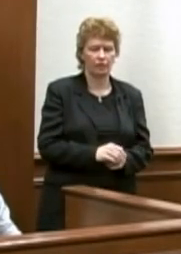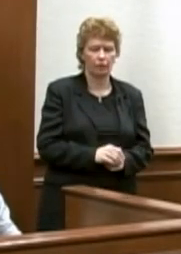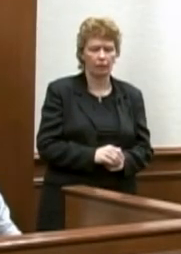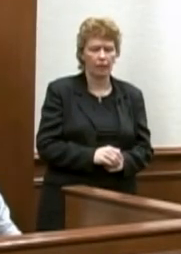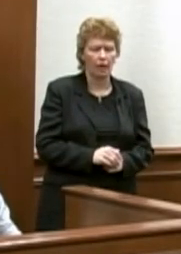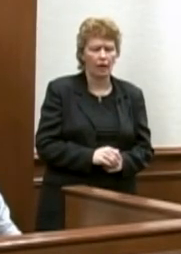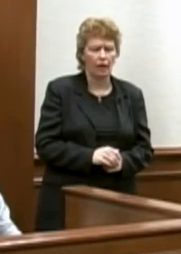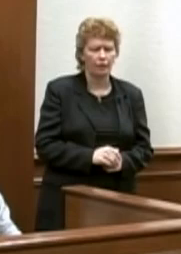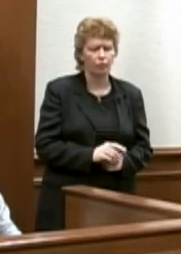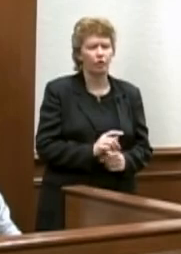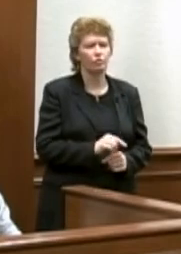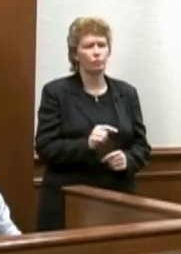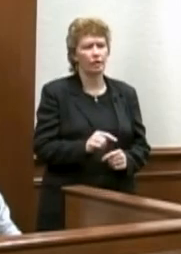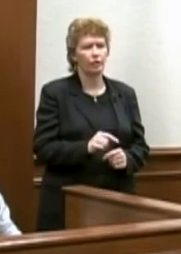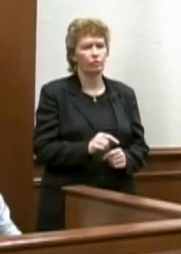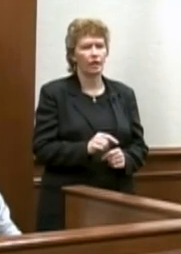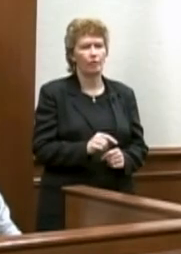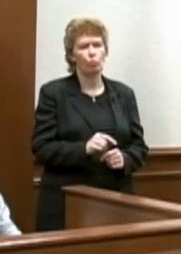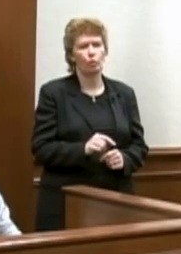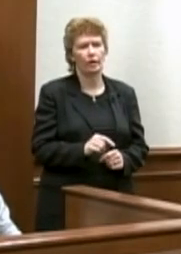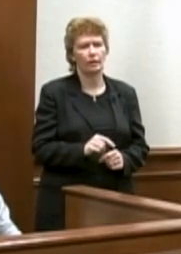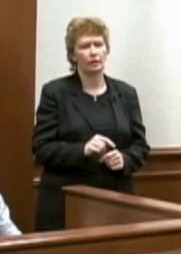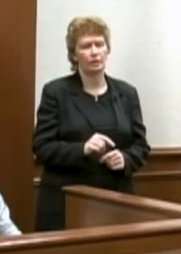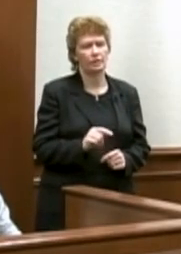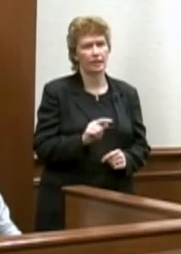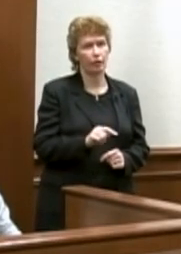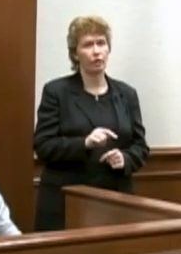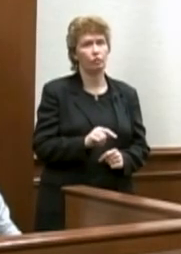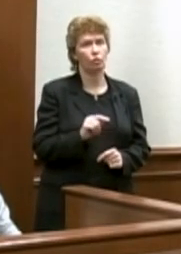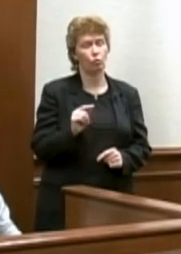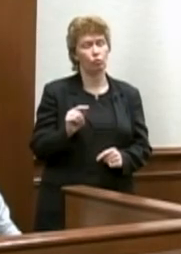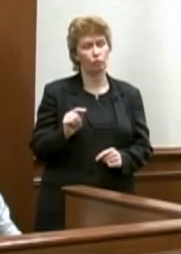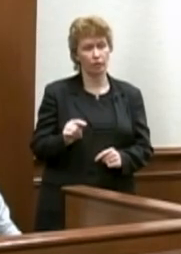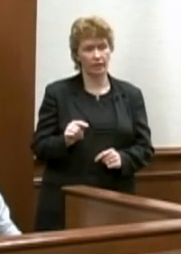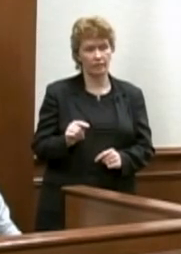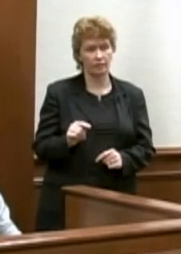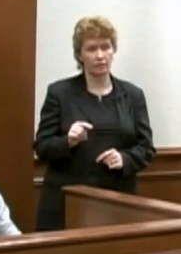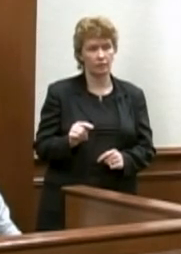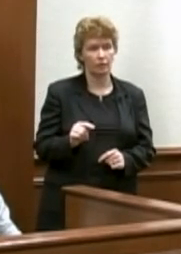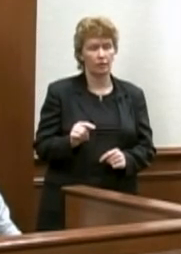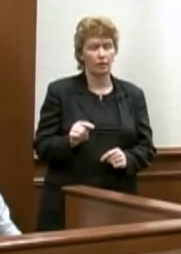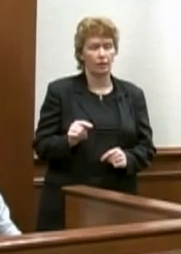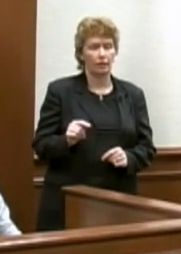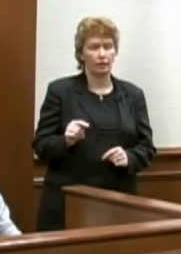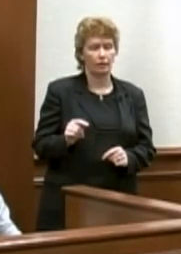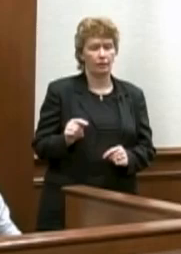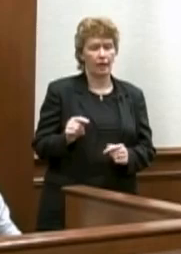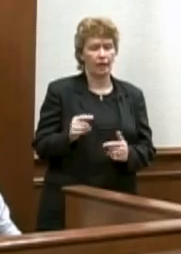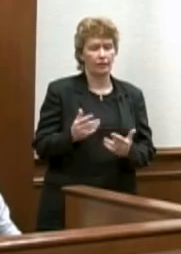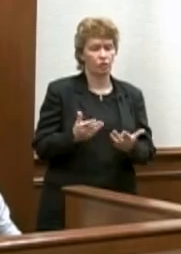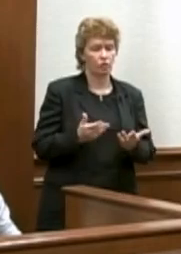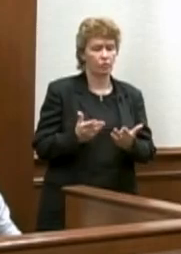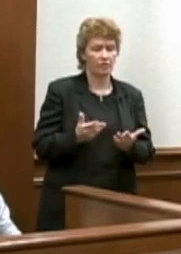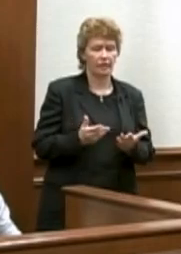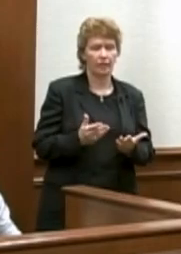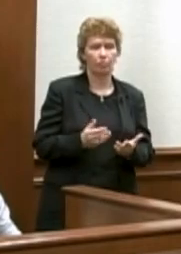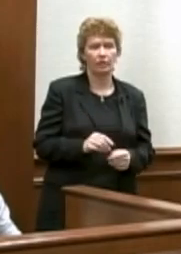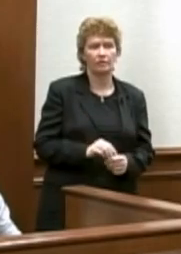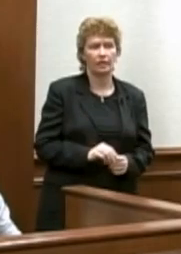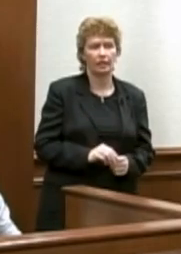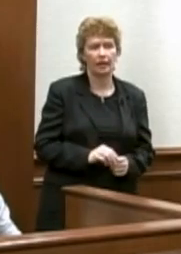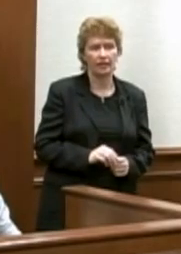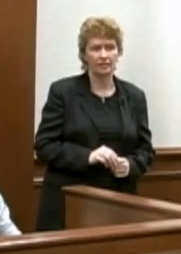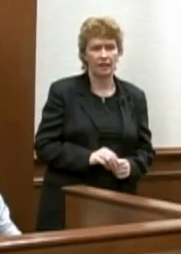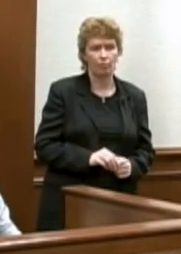be with Sarah. There was also another time when Sarah told Chris that she was thinking